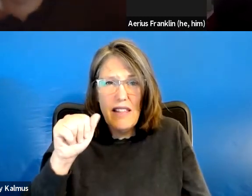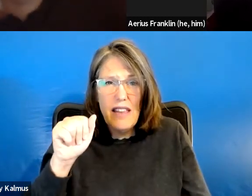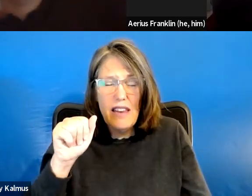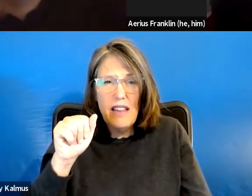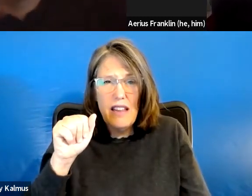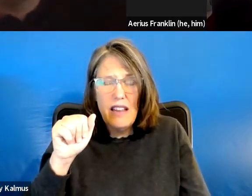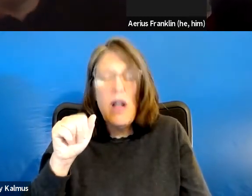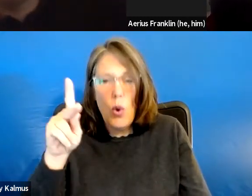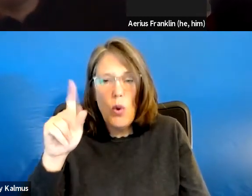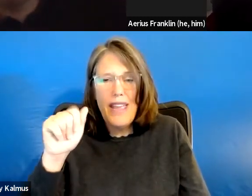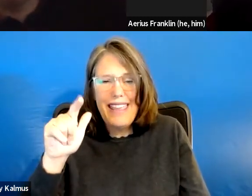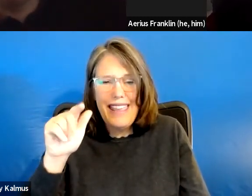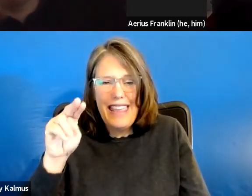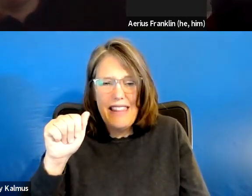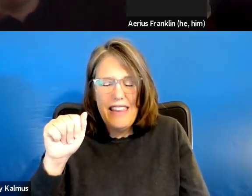Kaylina got it.